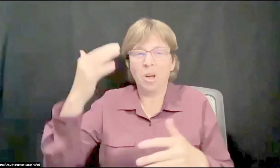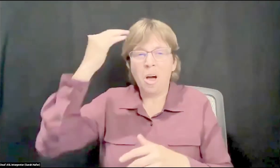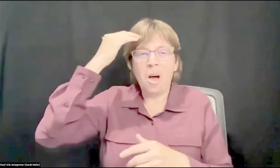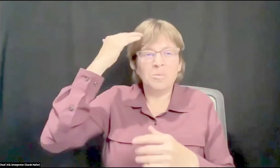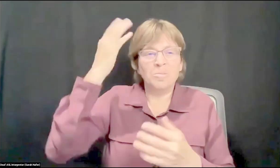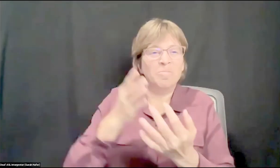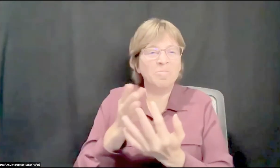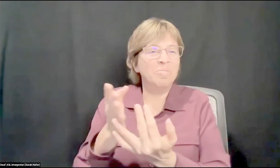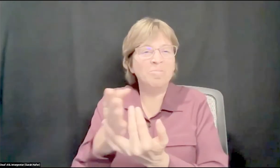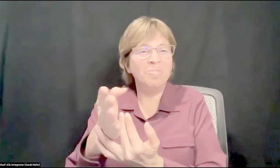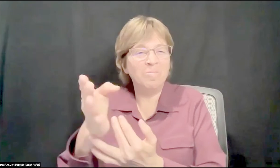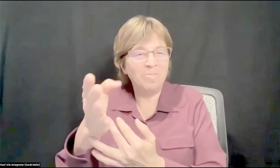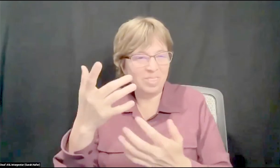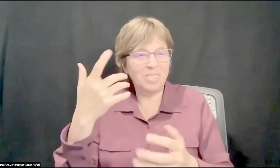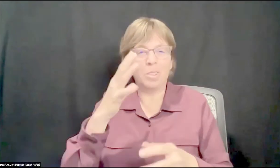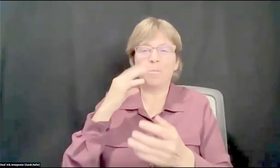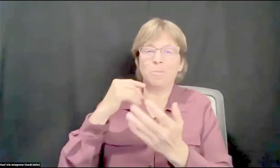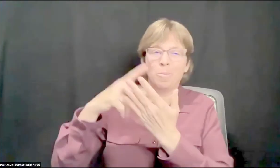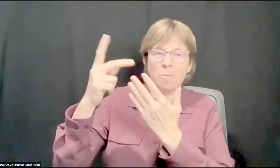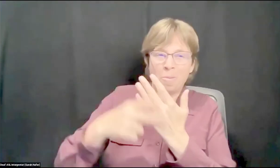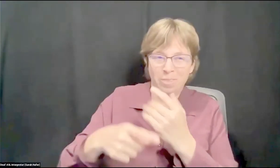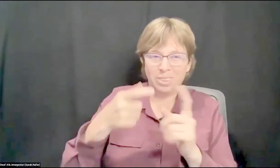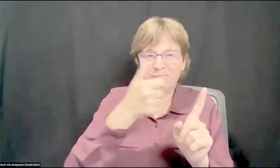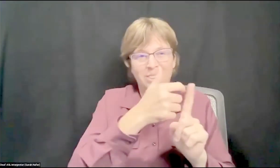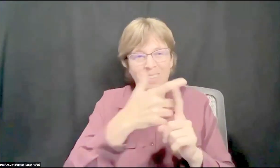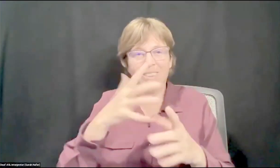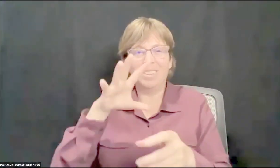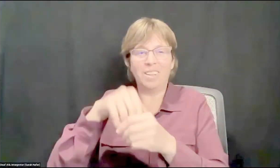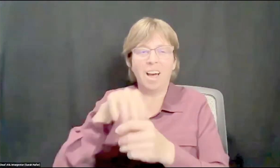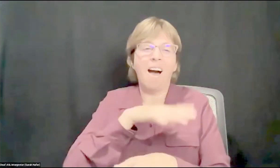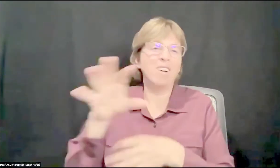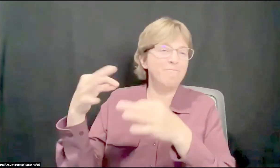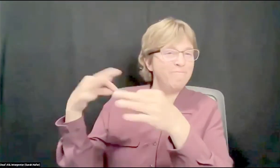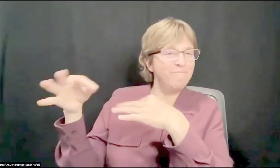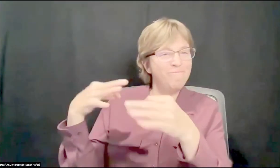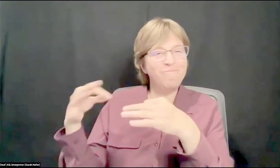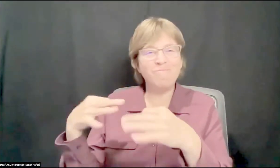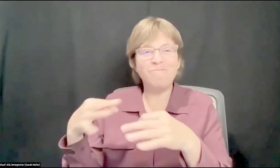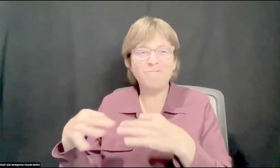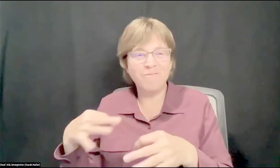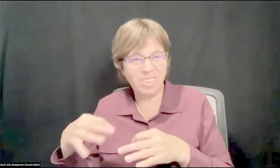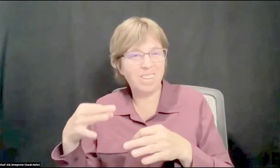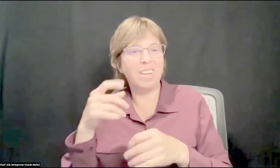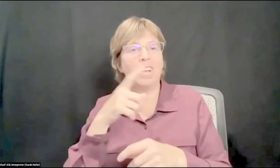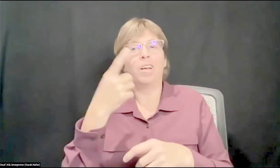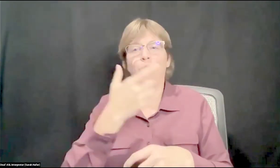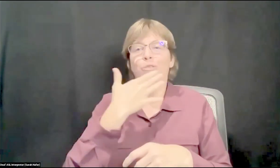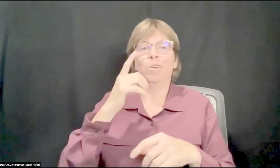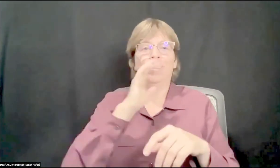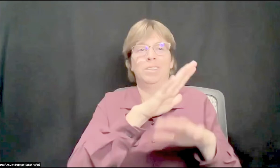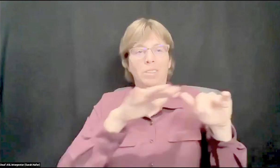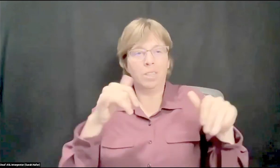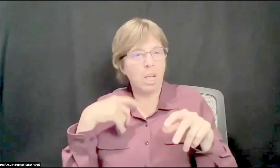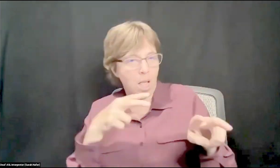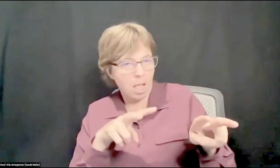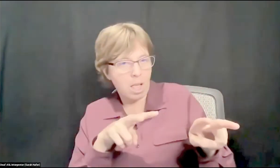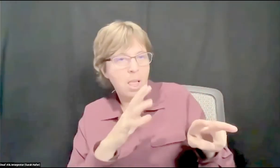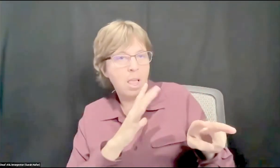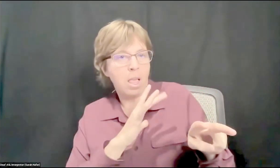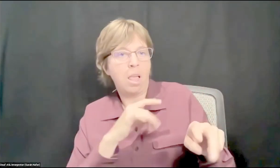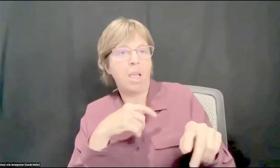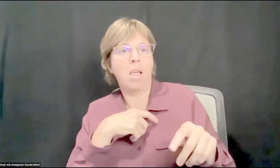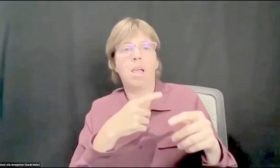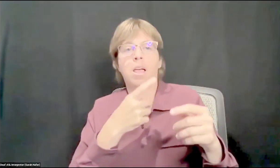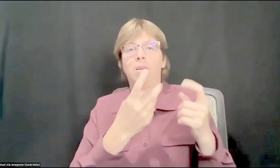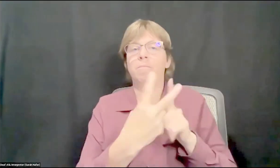and can really just build a relationship with you and find out exactly what your family needs. And